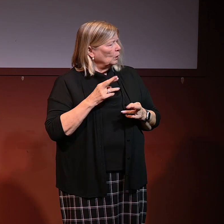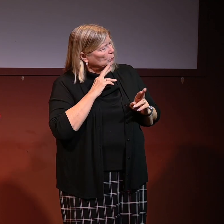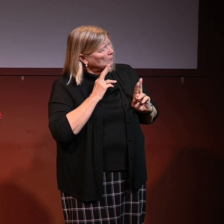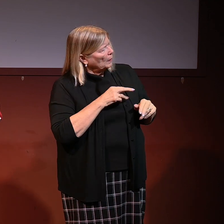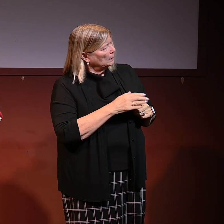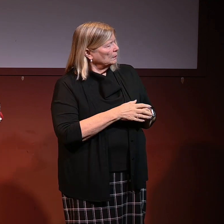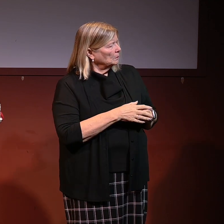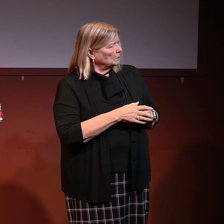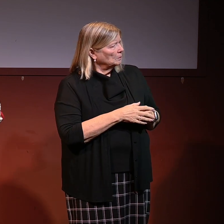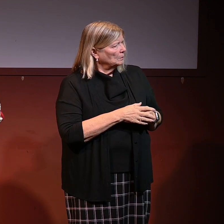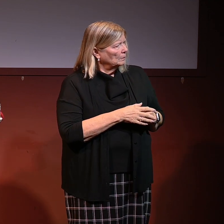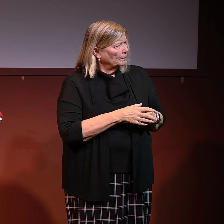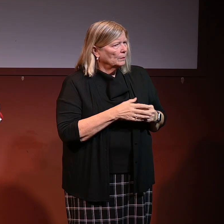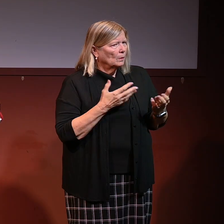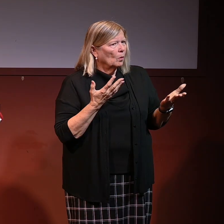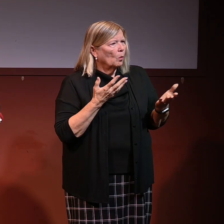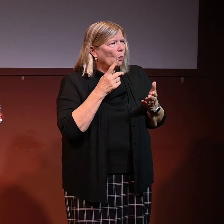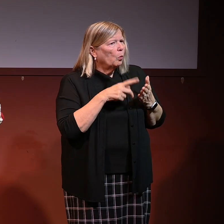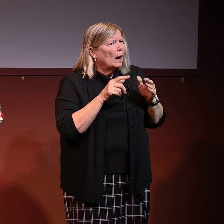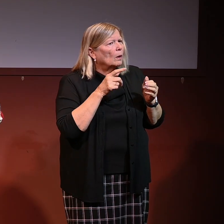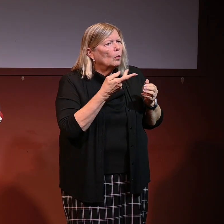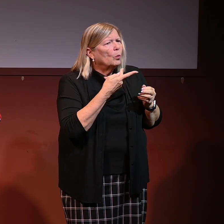responds, what is it that we can't?